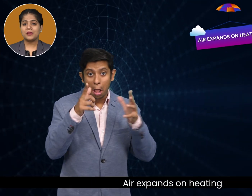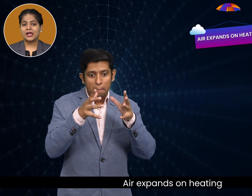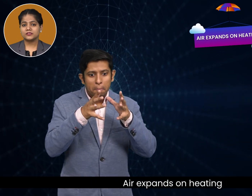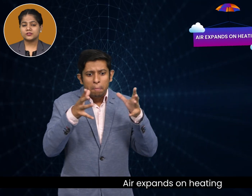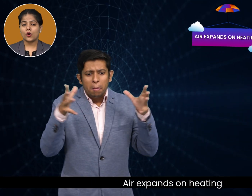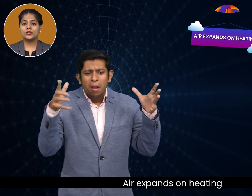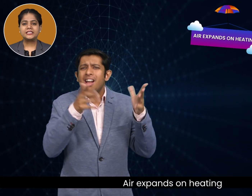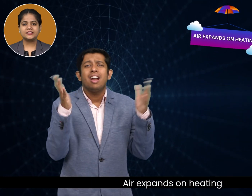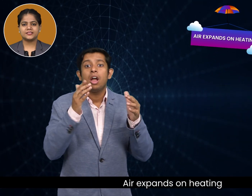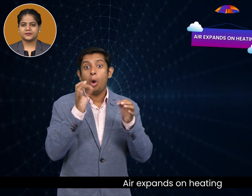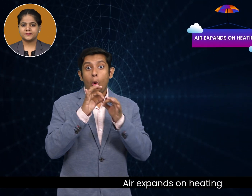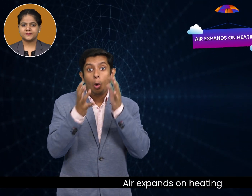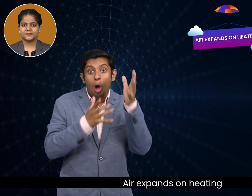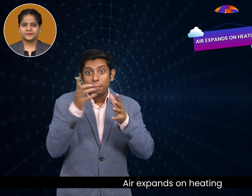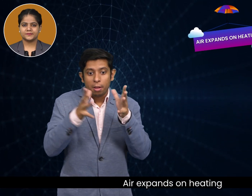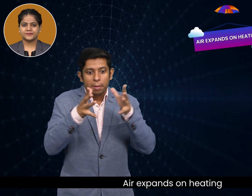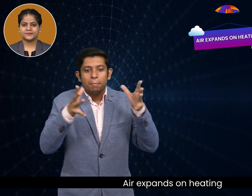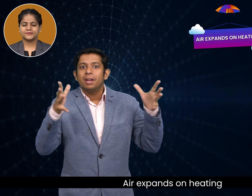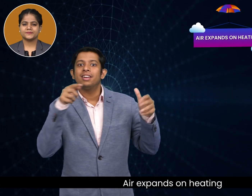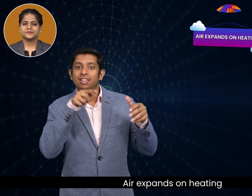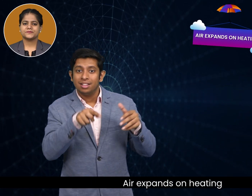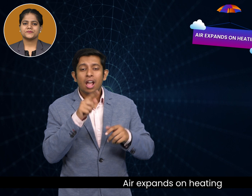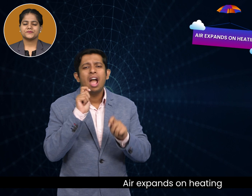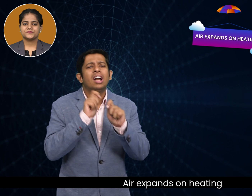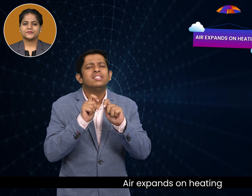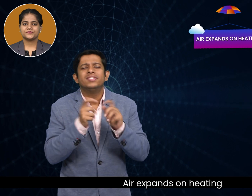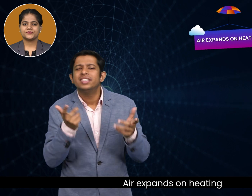Air expands on heating.